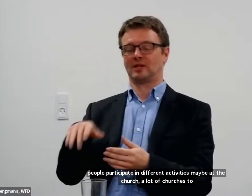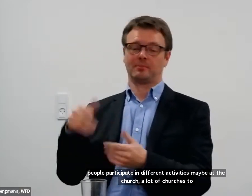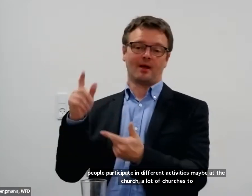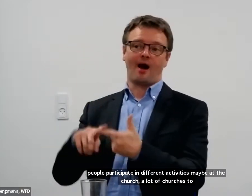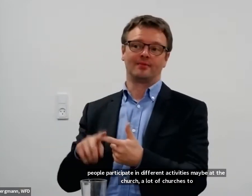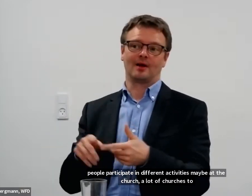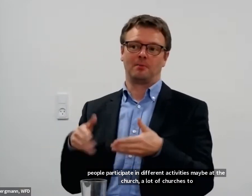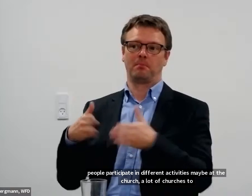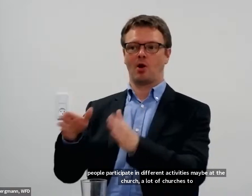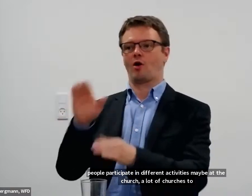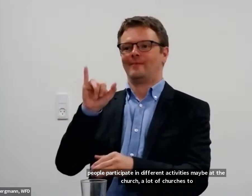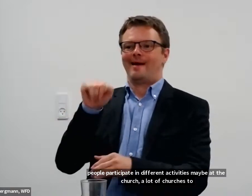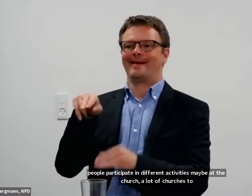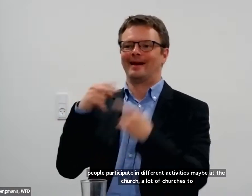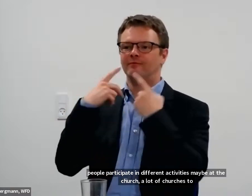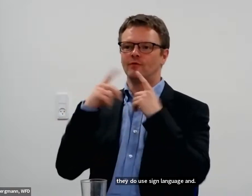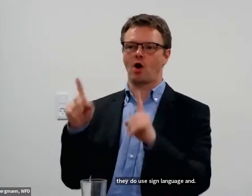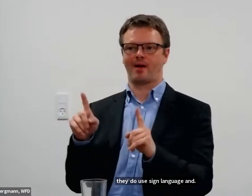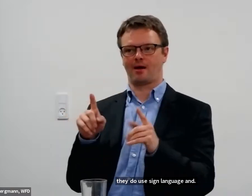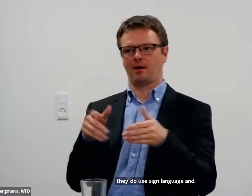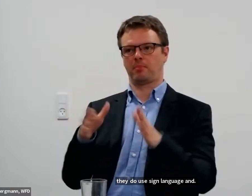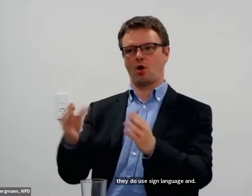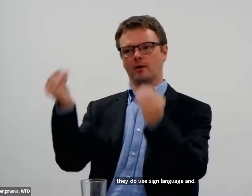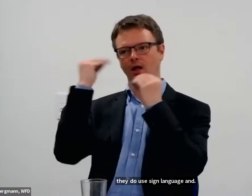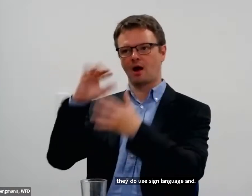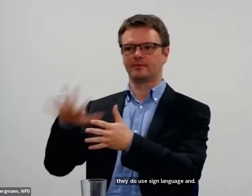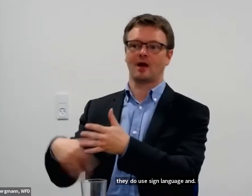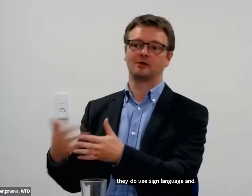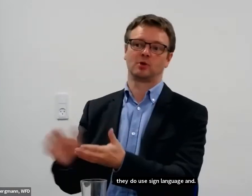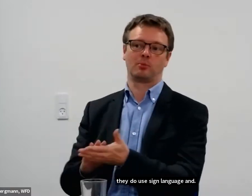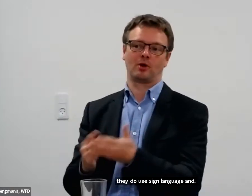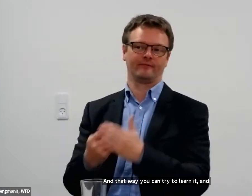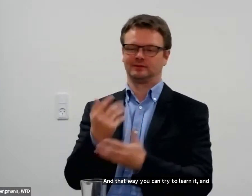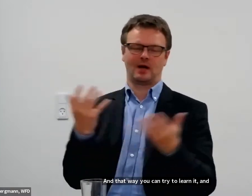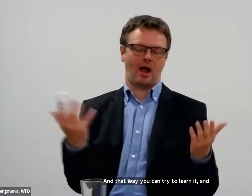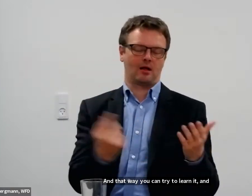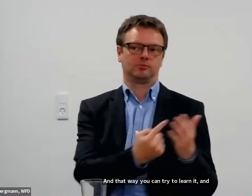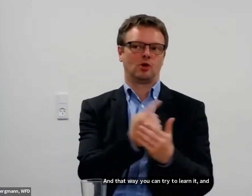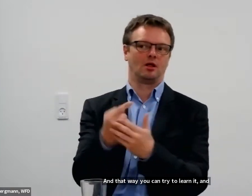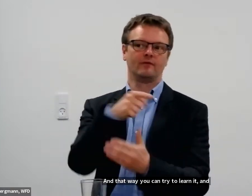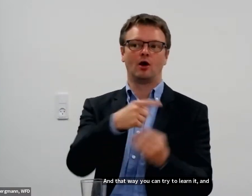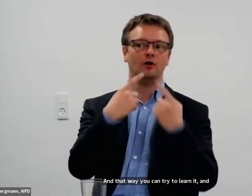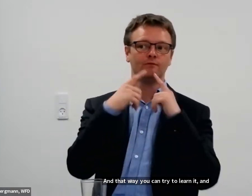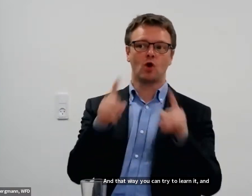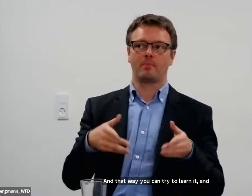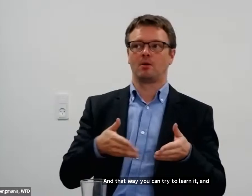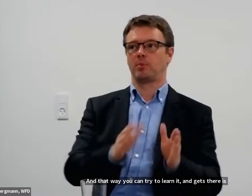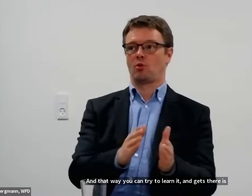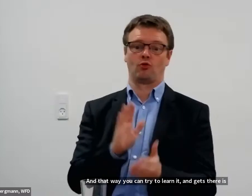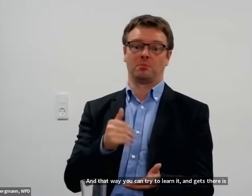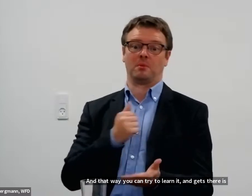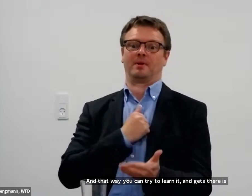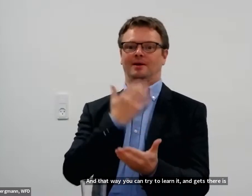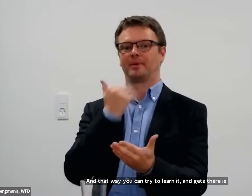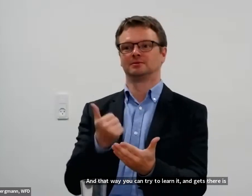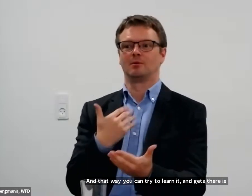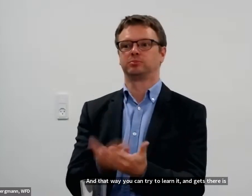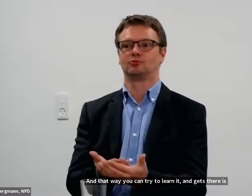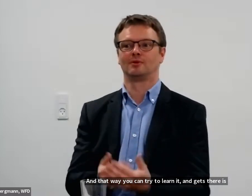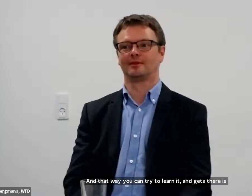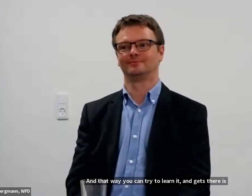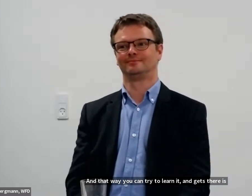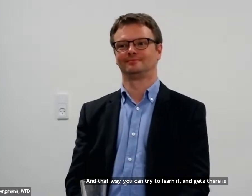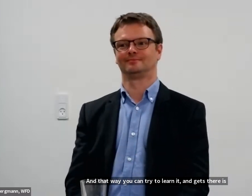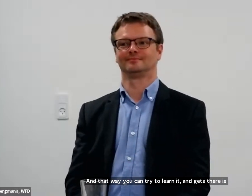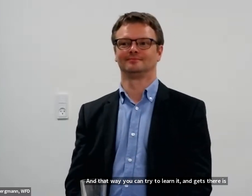language, and that way you can try to learn it. Because there is no formal way in learning sign